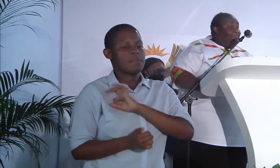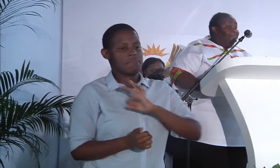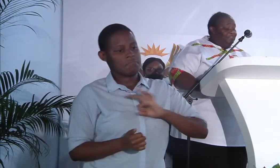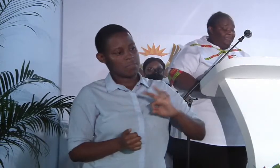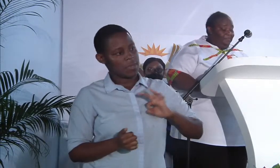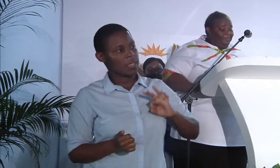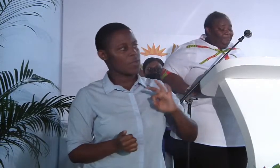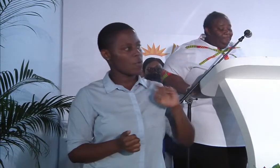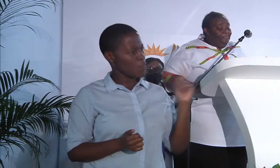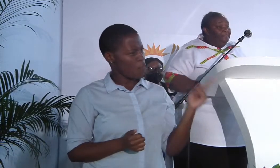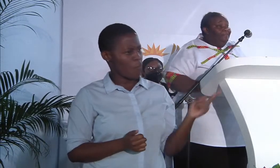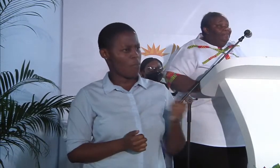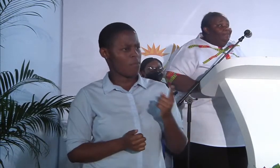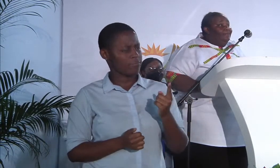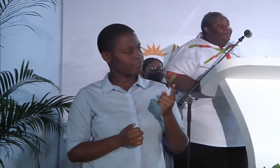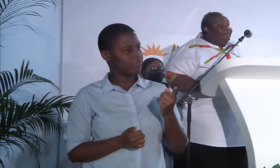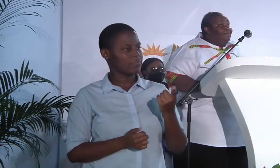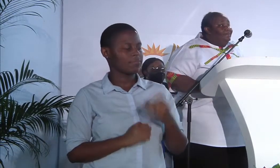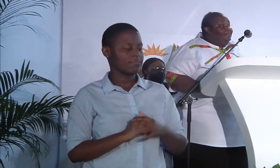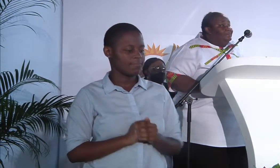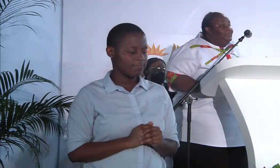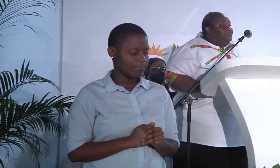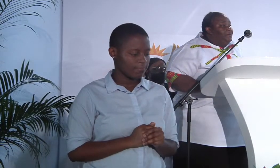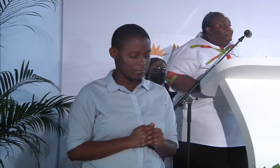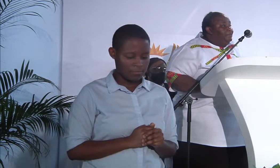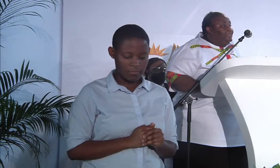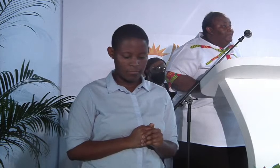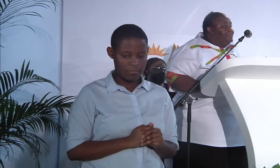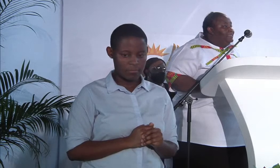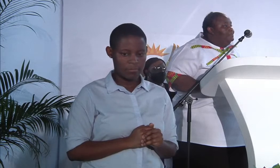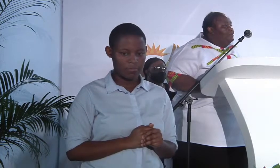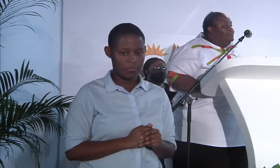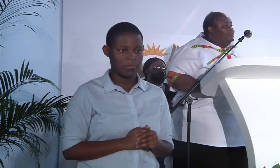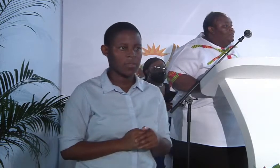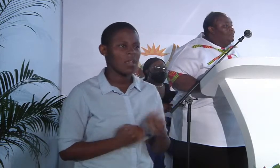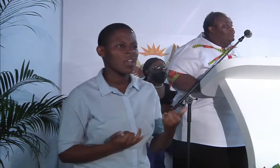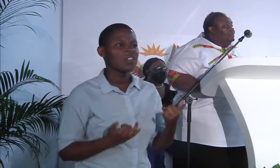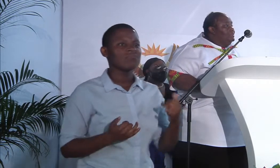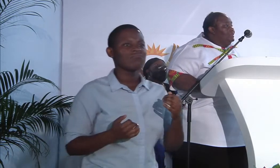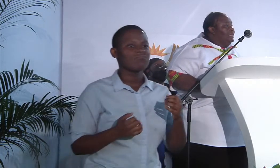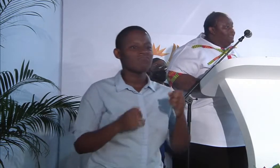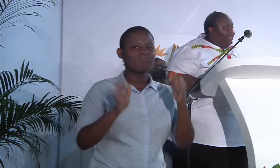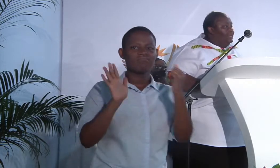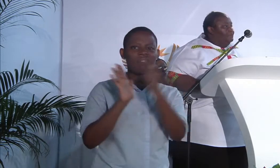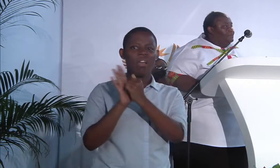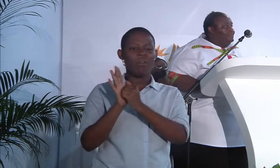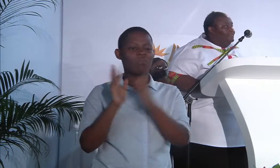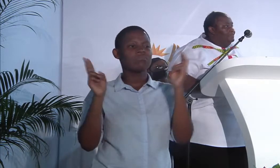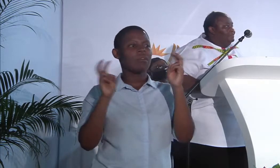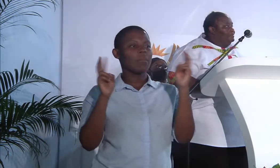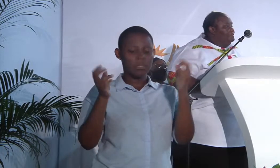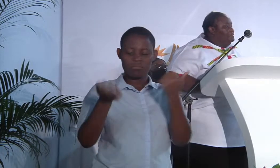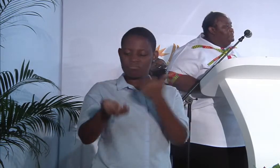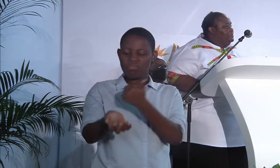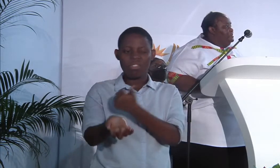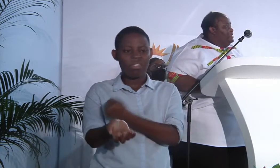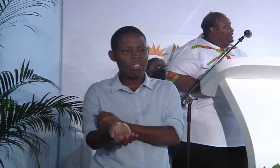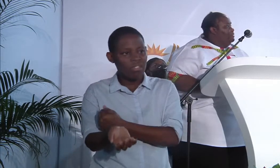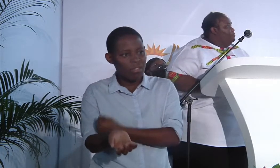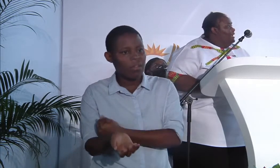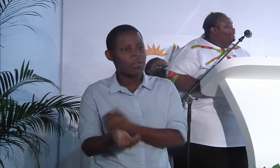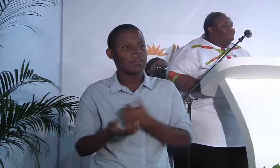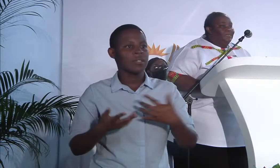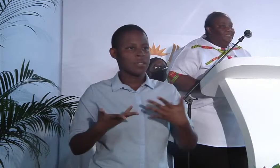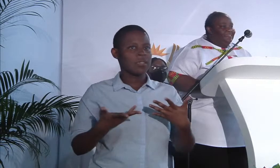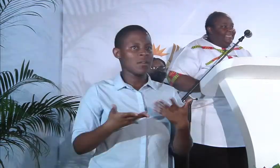and ladies and gentlemen. We're talking about substance abuse and drug abuse. For me, I